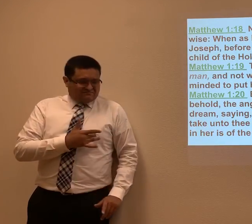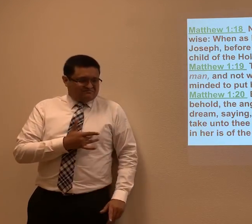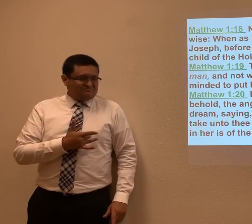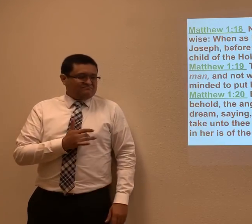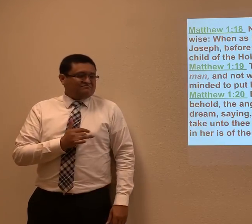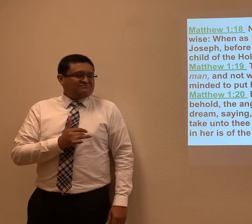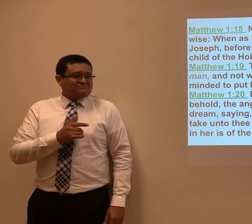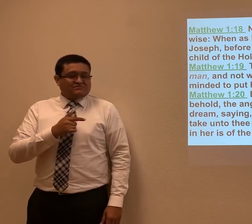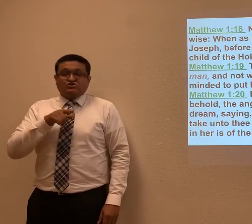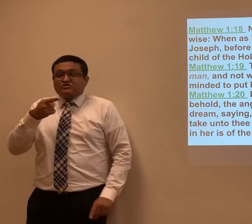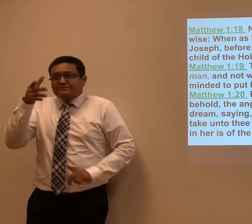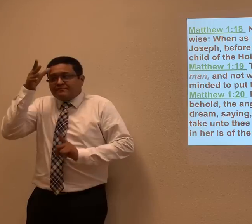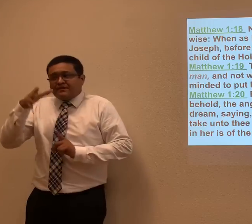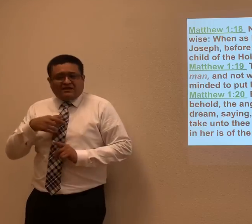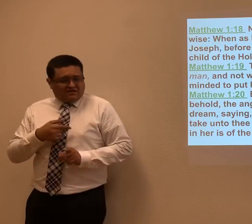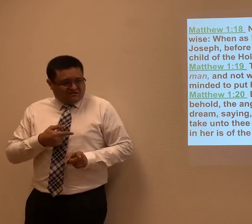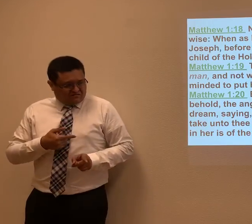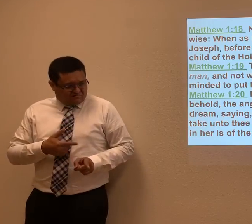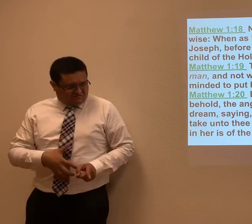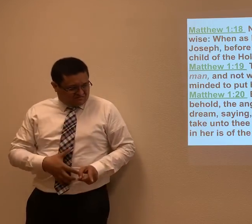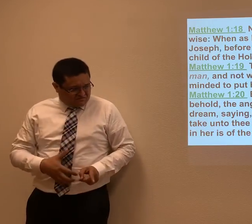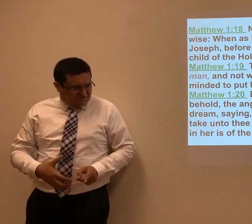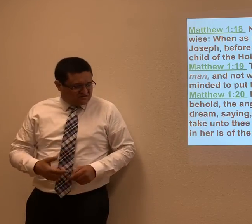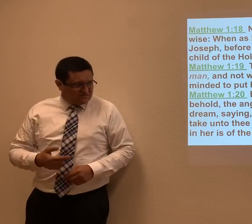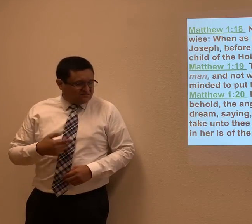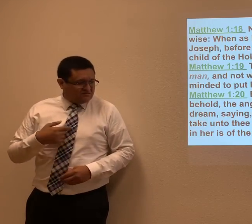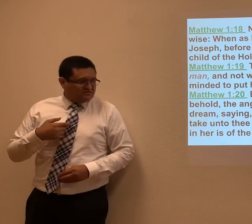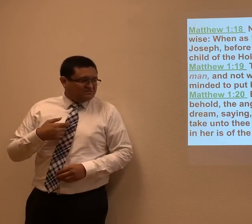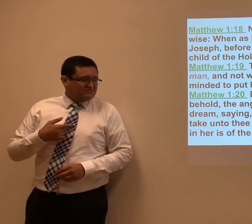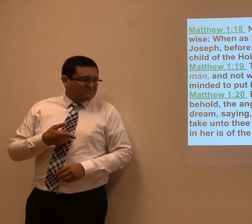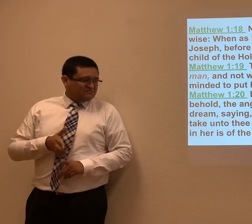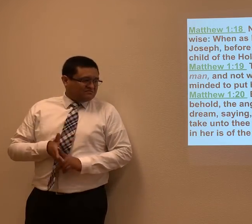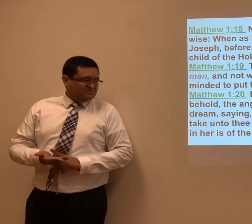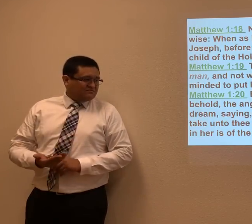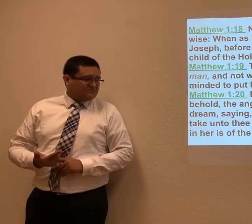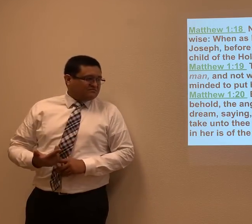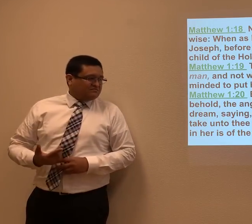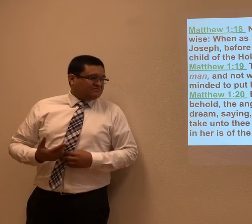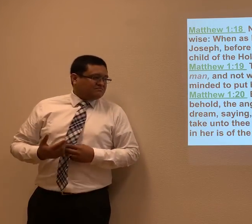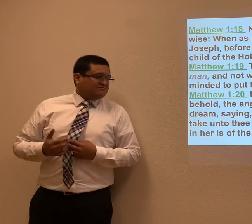whatever. So he thought of, he was thinking about her, being mindful.